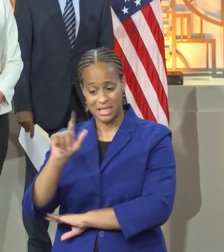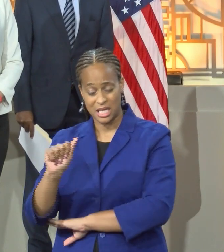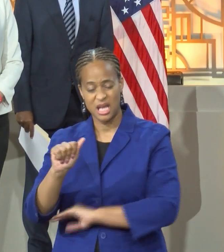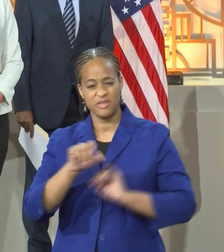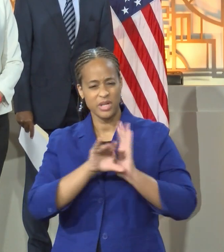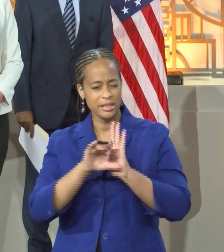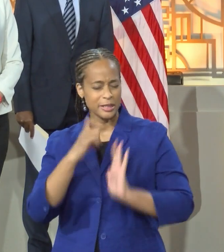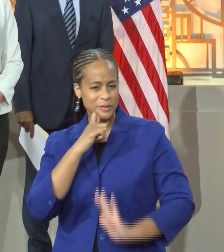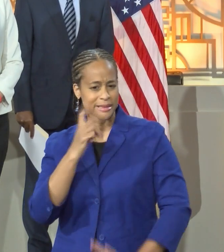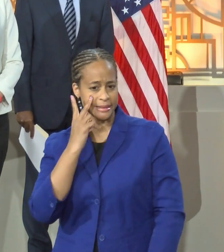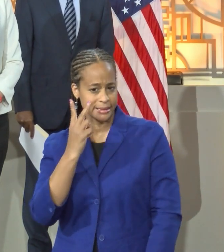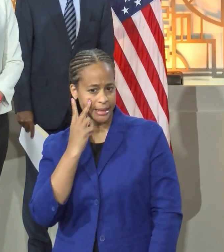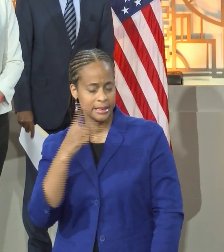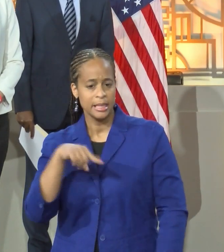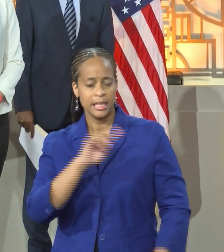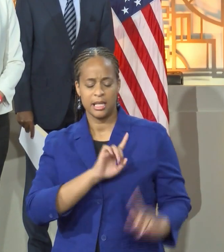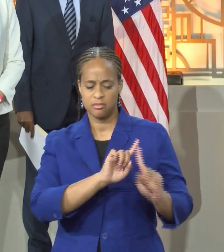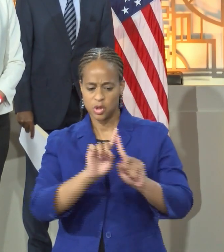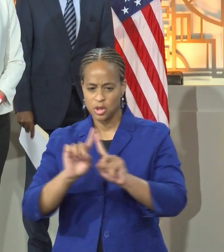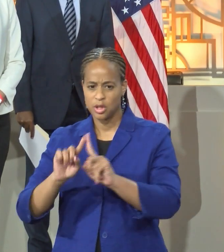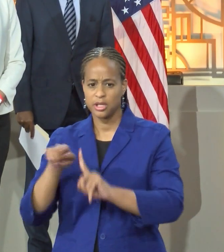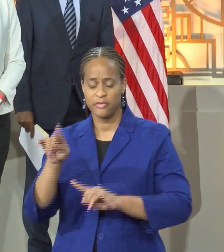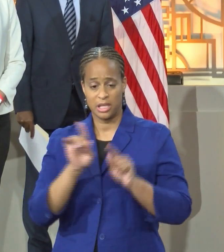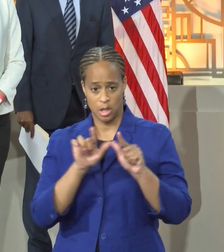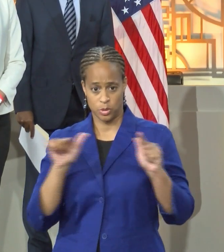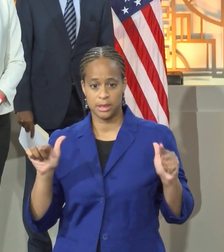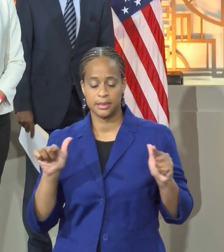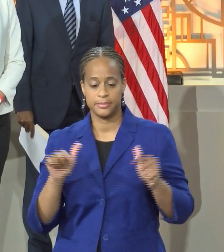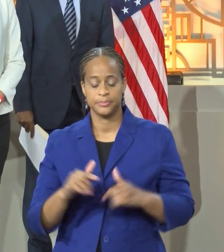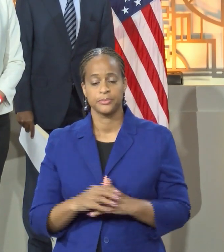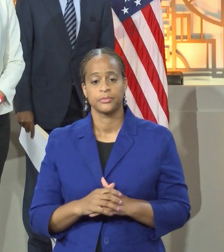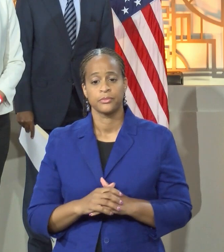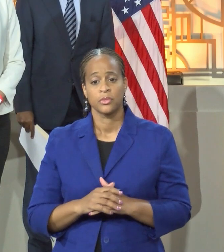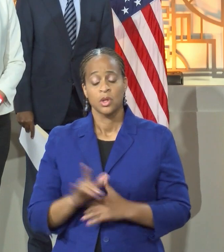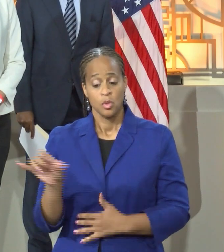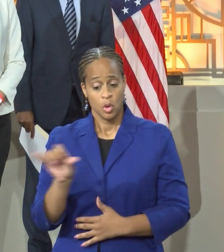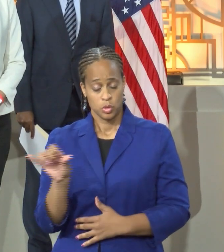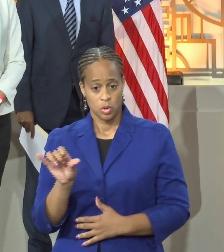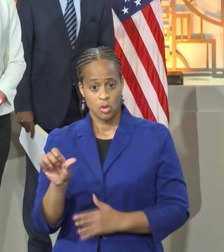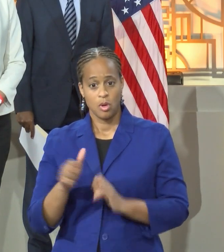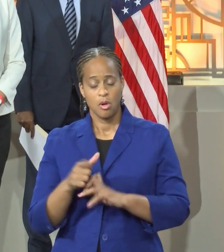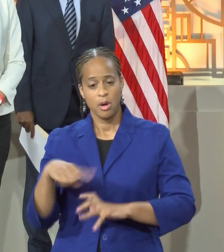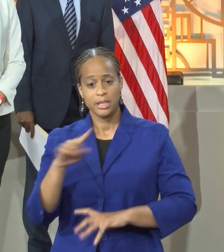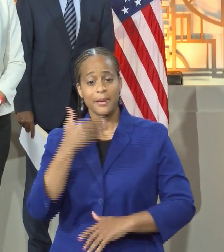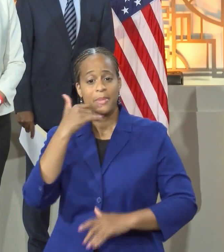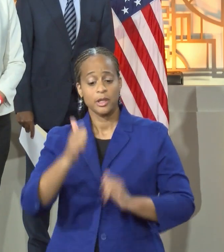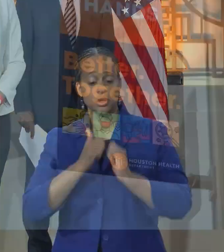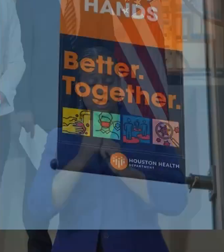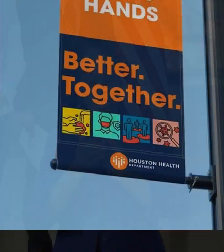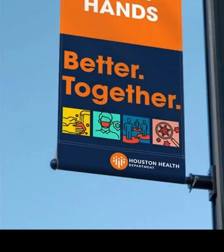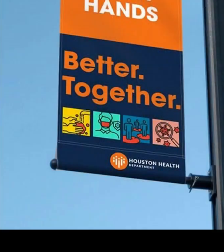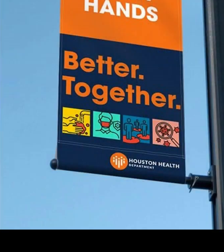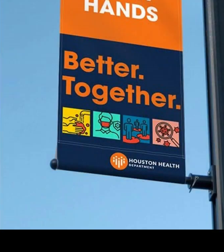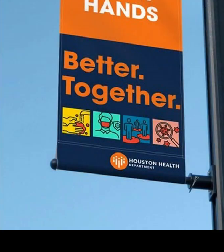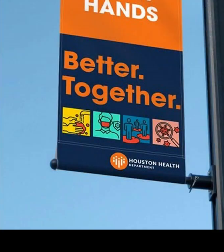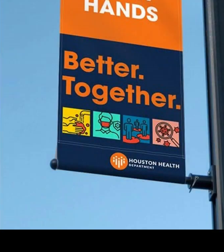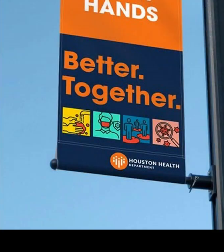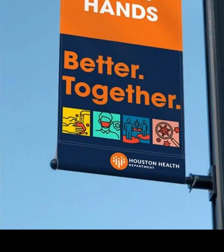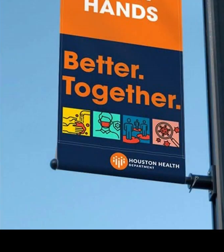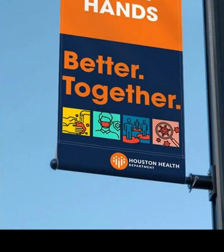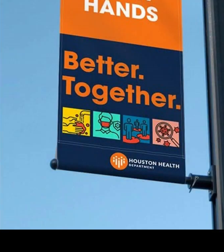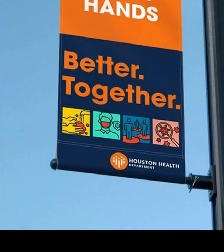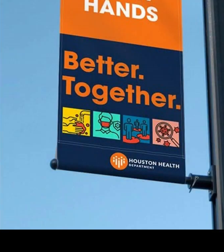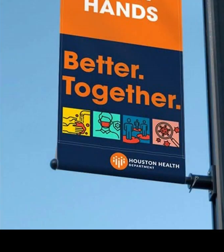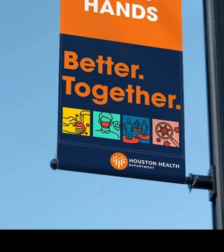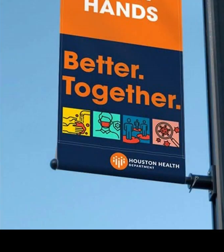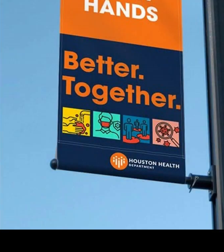videos like you've just seen in a variety of languages. And we will also place Better Together signage and banners in